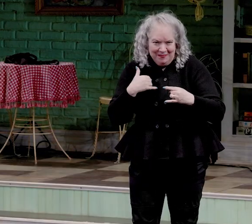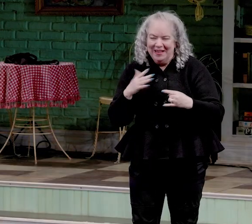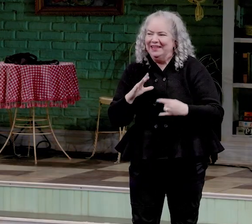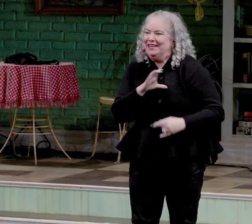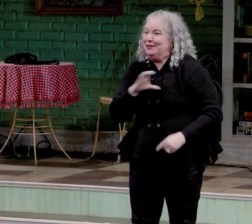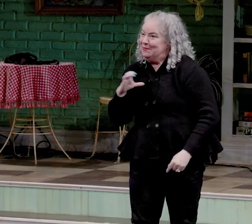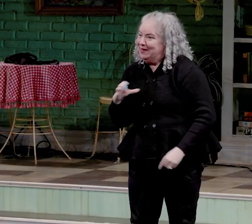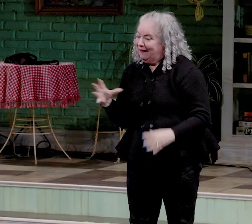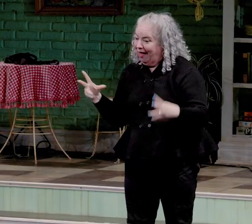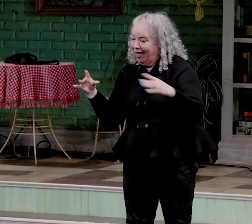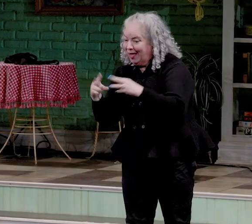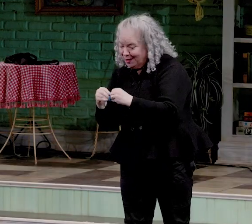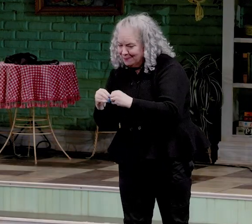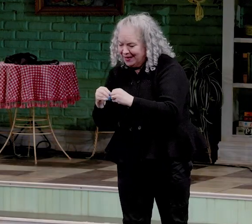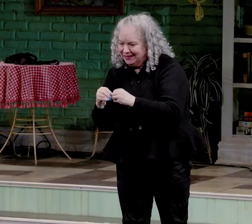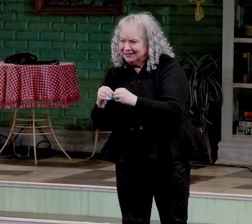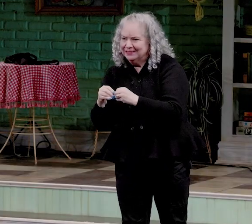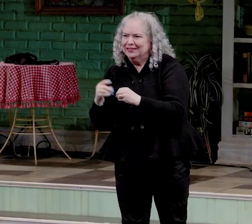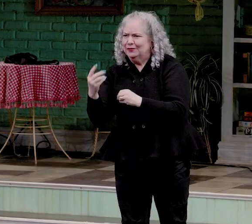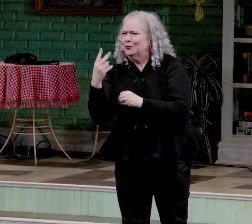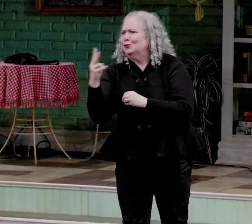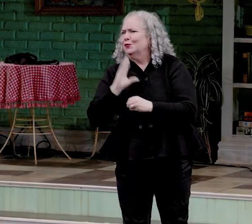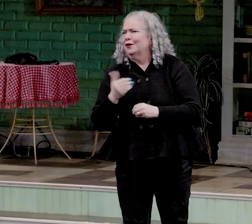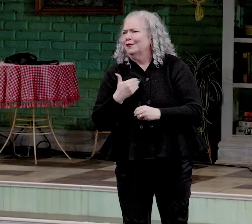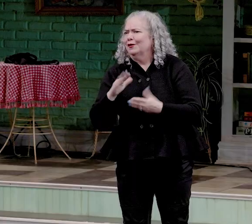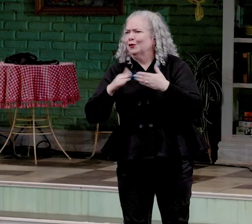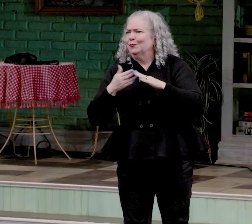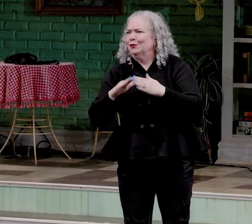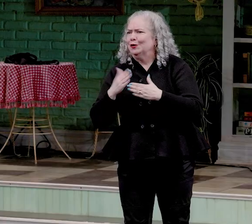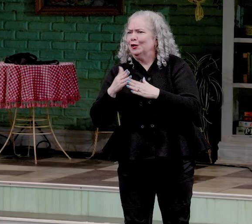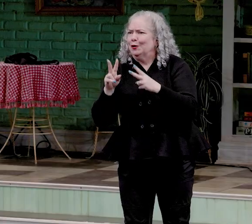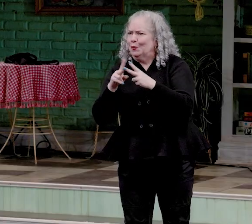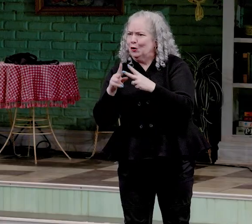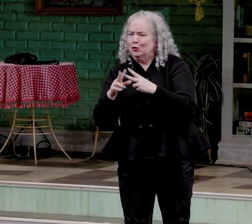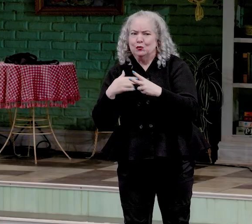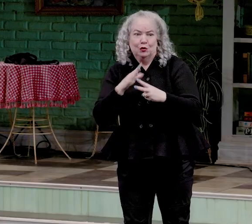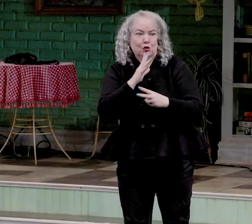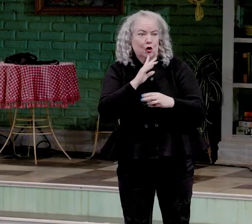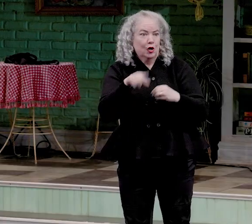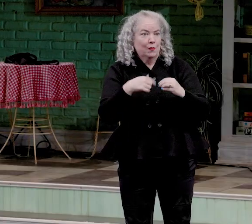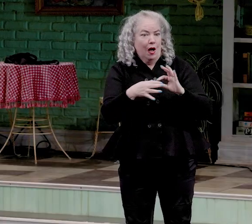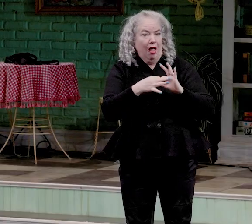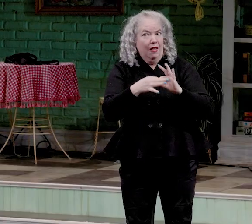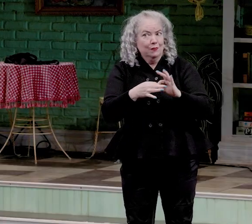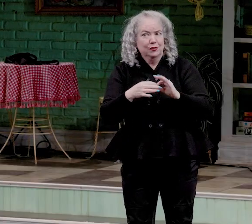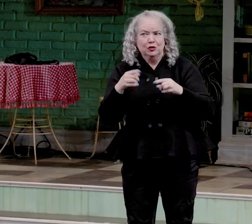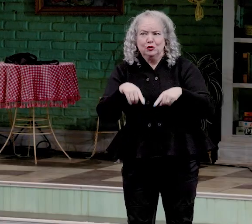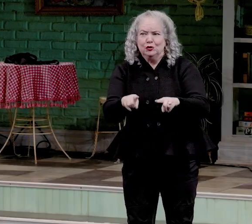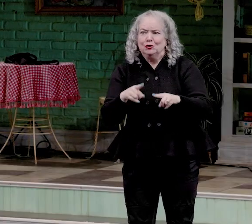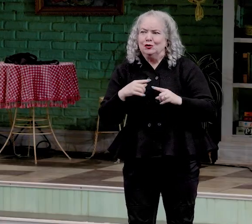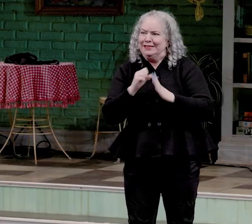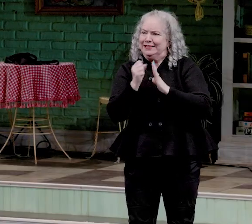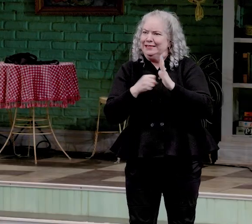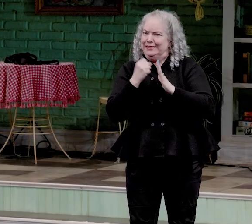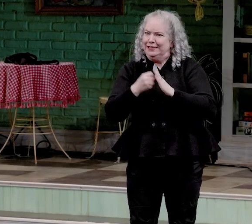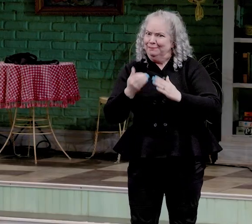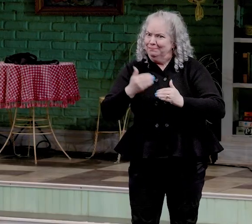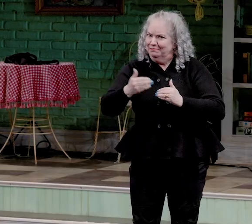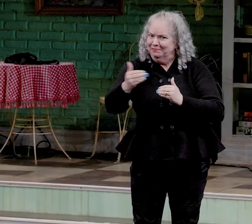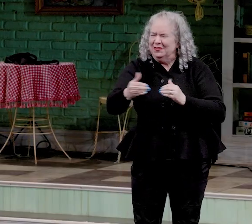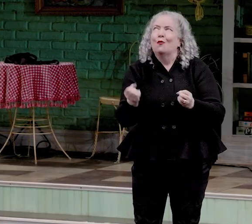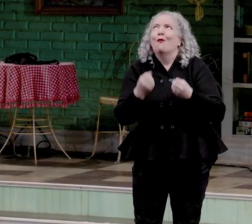you will hear from 2 of our community partners about collaborations in the season to come. There's so